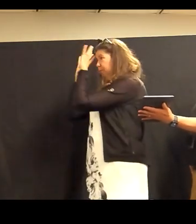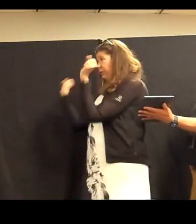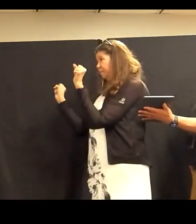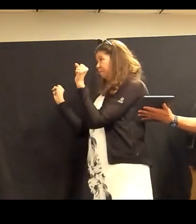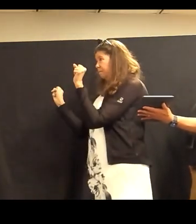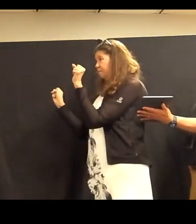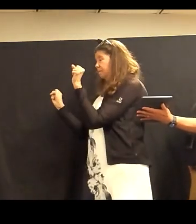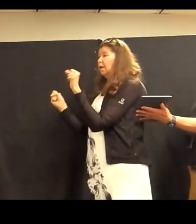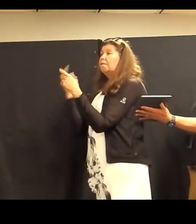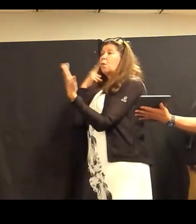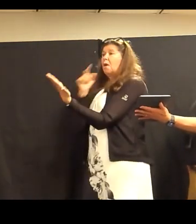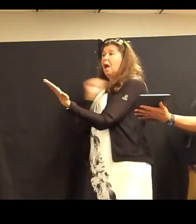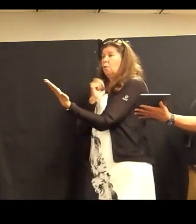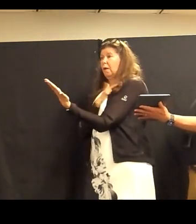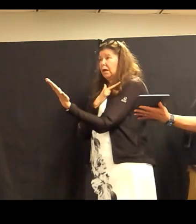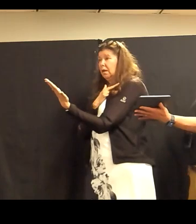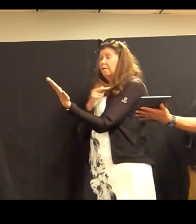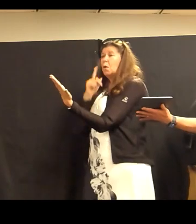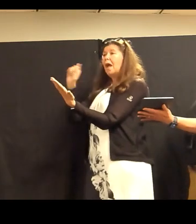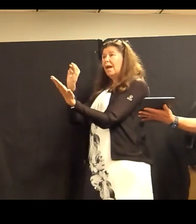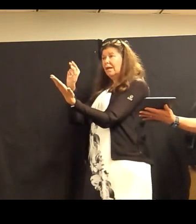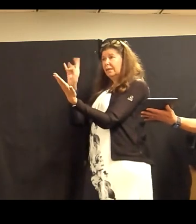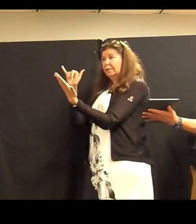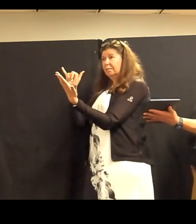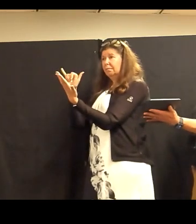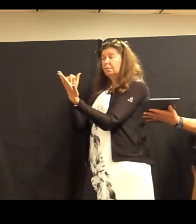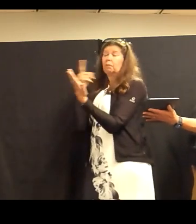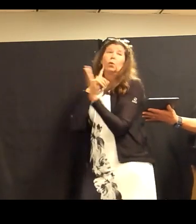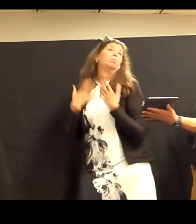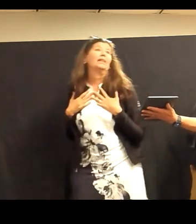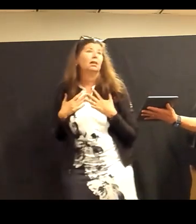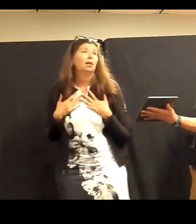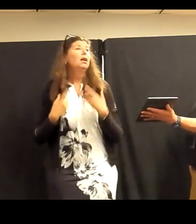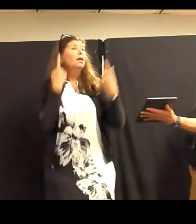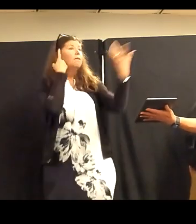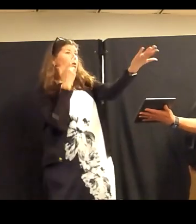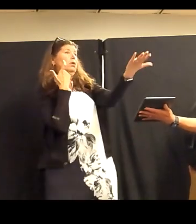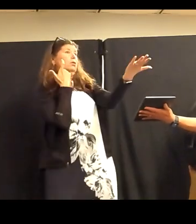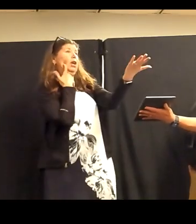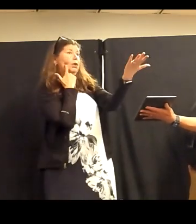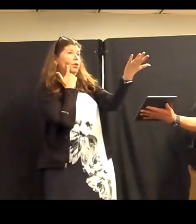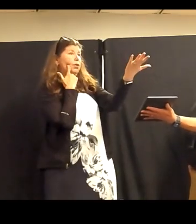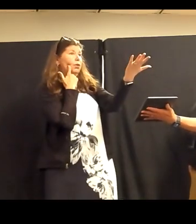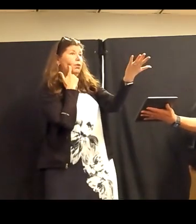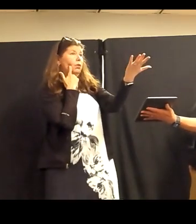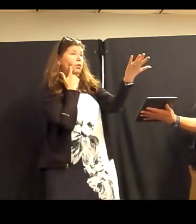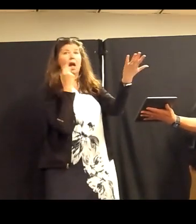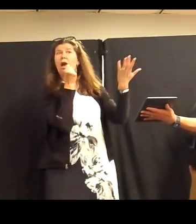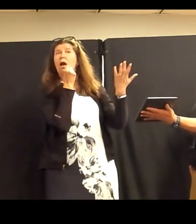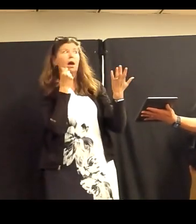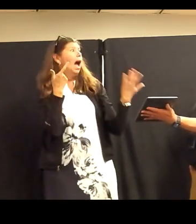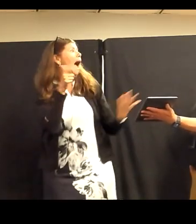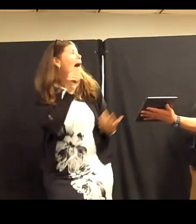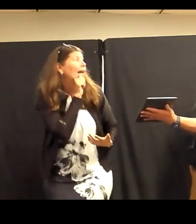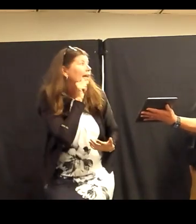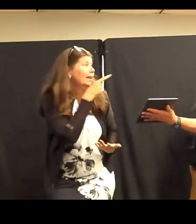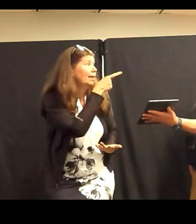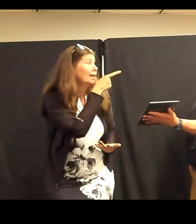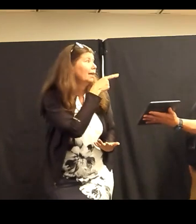They are voicing for our superintendent, for Ann Rifle, for Andy Leffler, for myself, for Jennifer